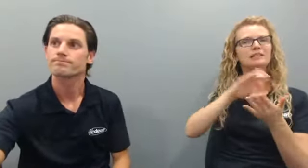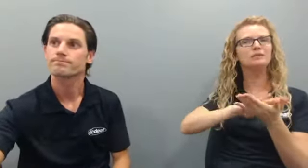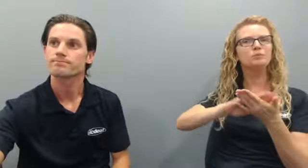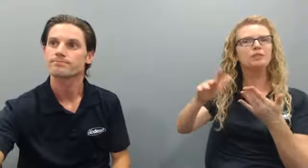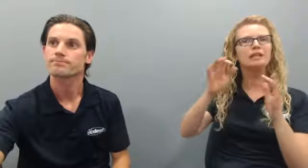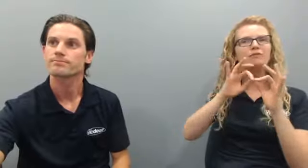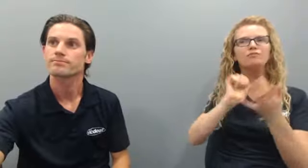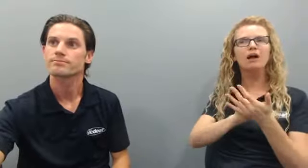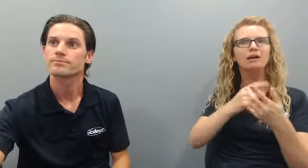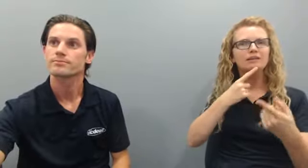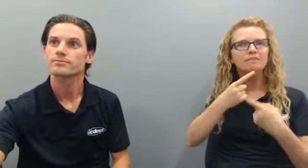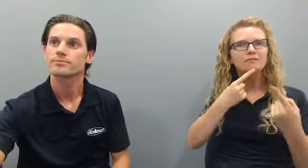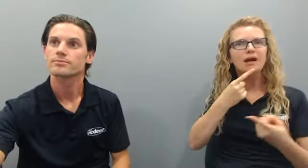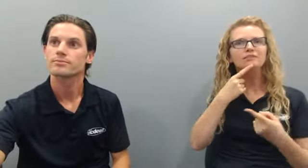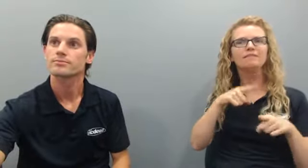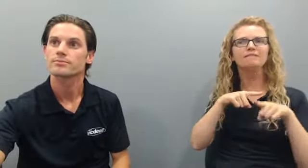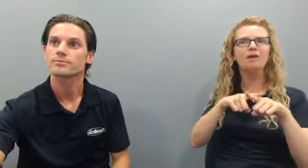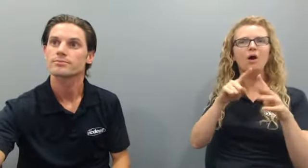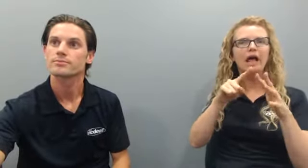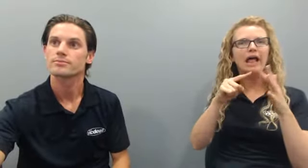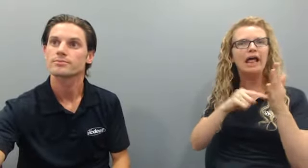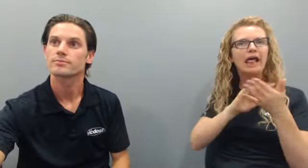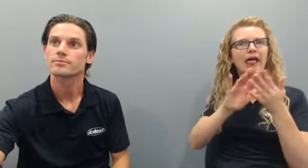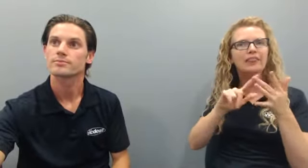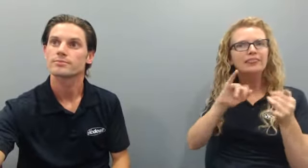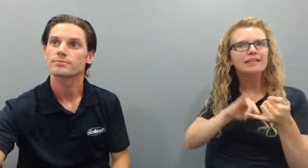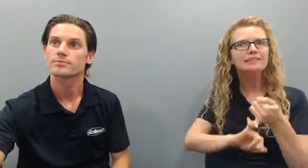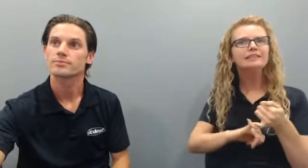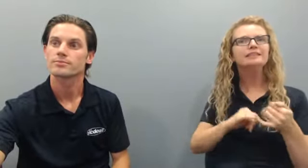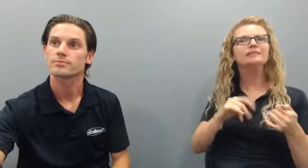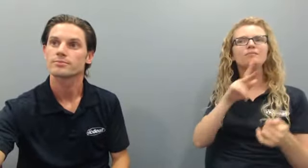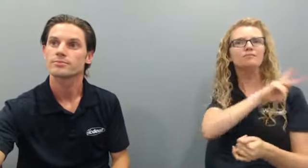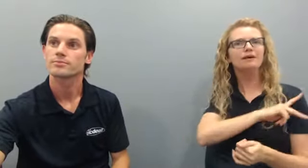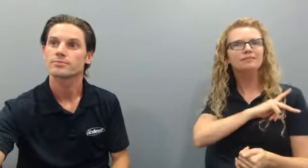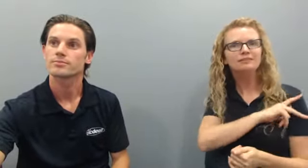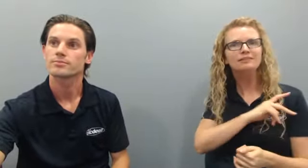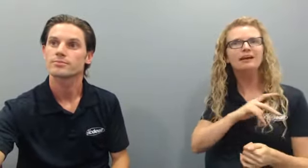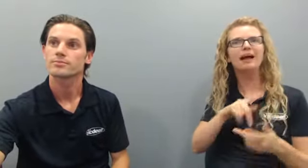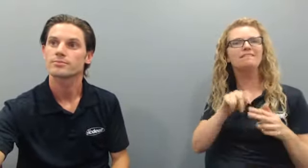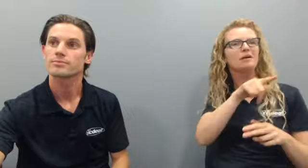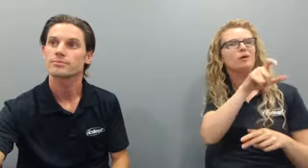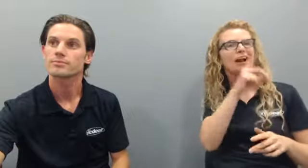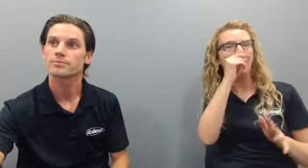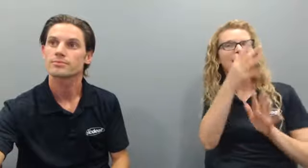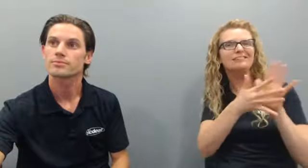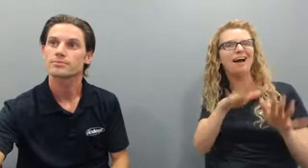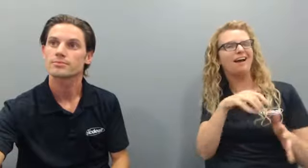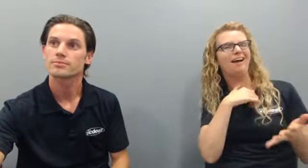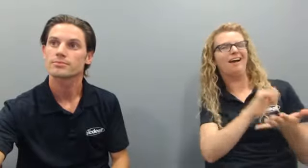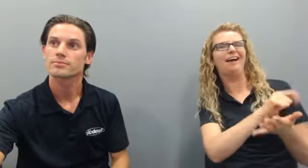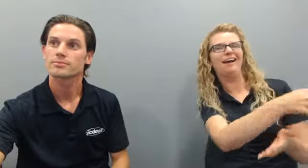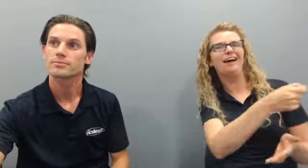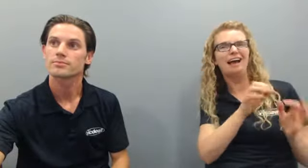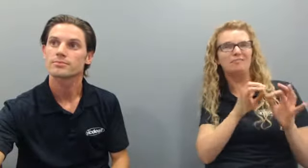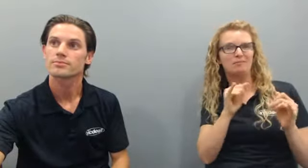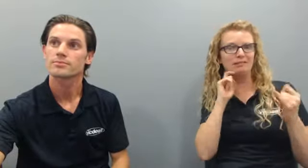want, but if you know that they are NASI accredited, you'll know that they've done the training, they've got the ethics, they're bound by their professional. If you